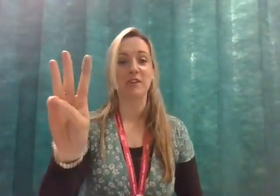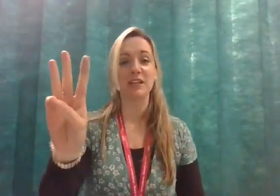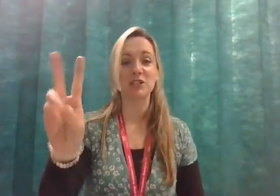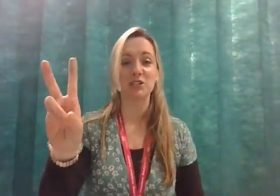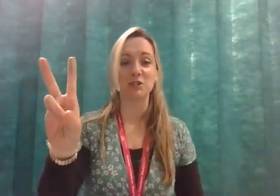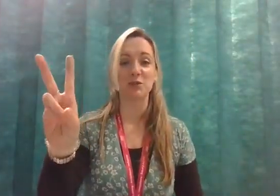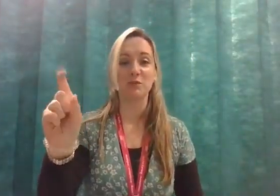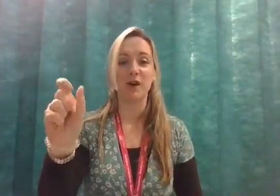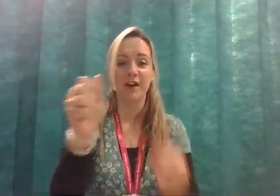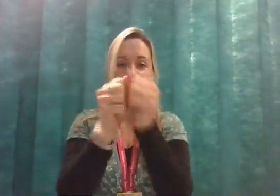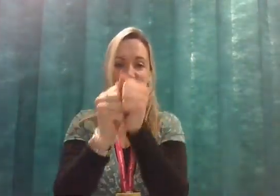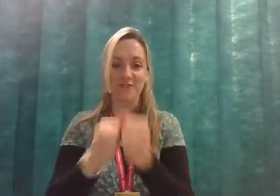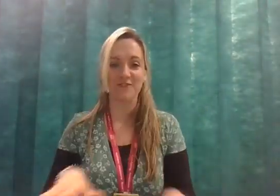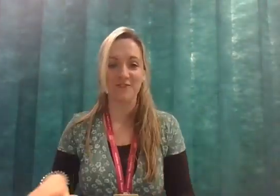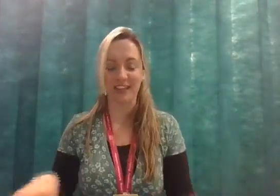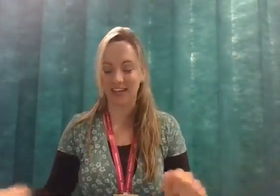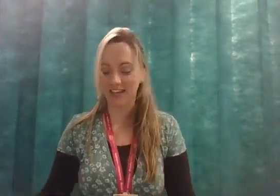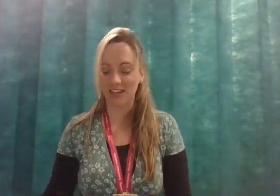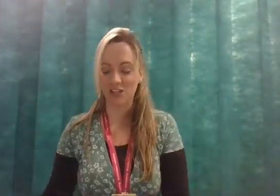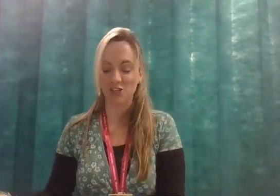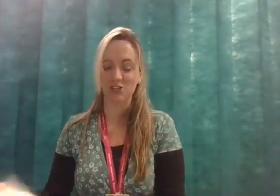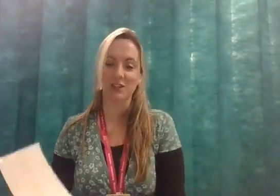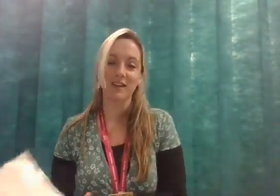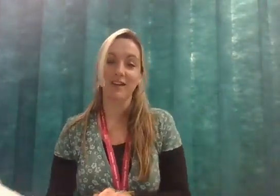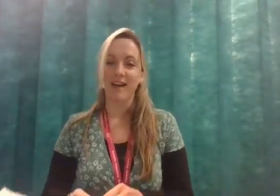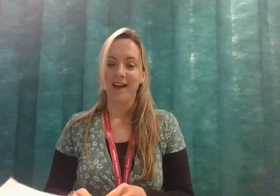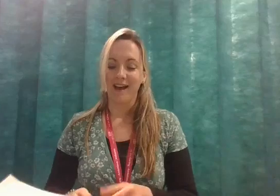3, 2, 1, finished.